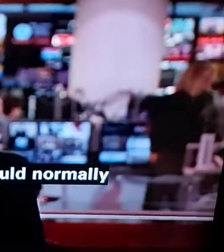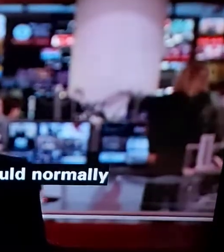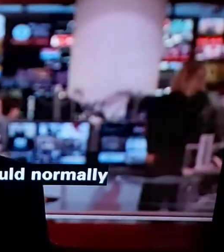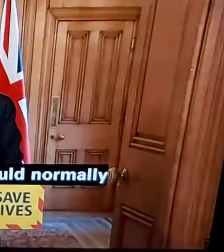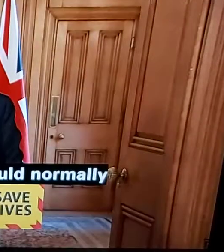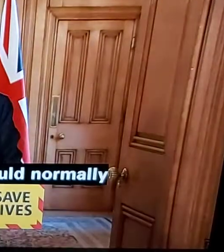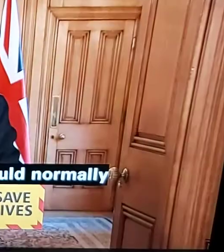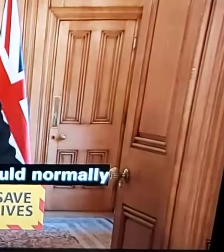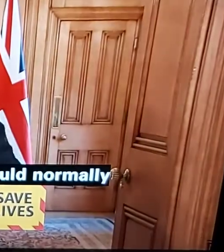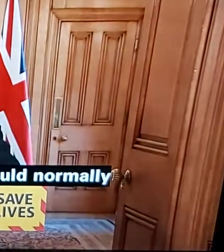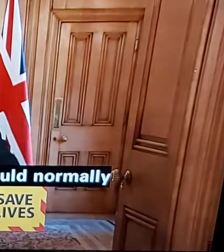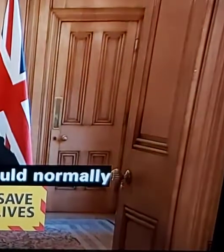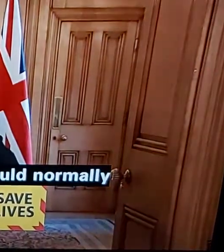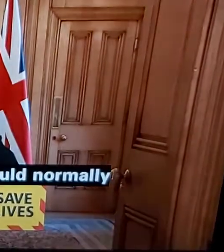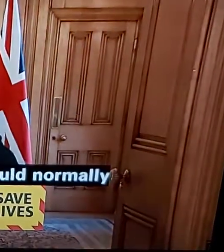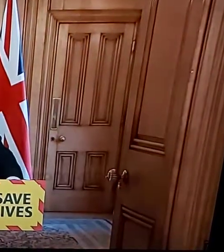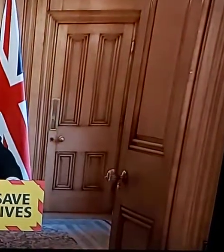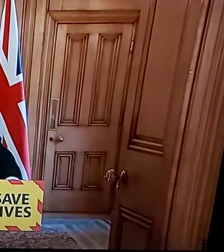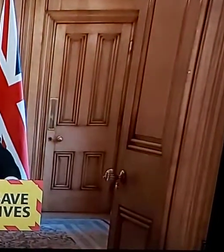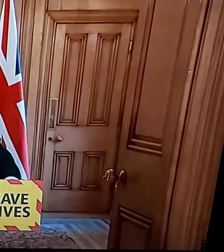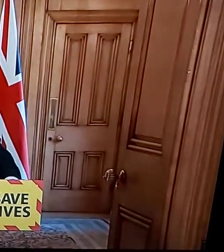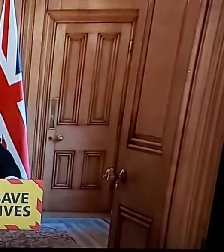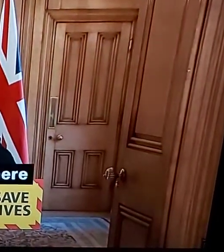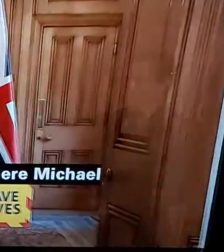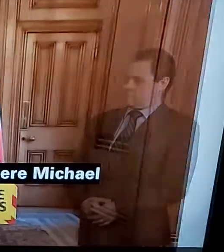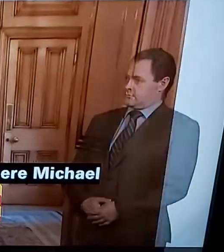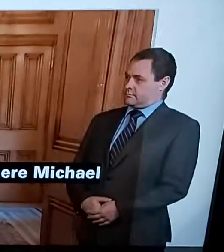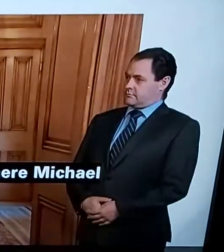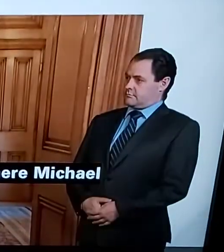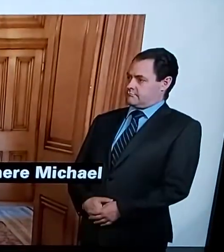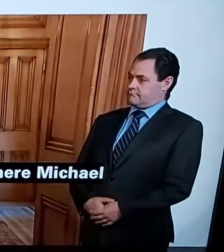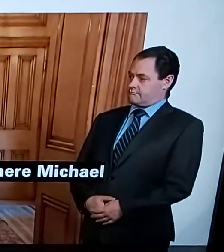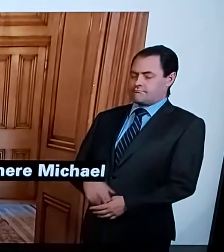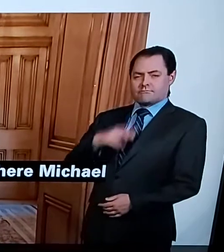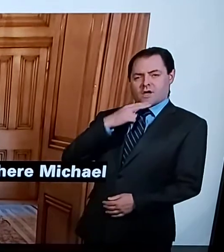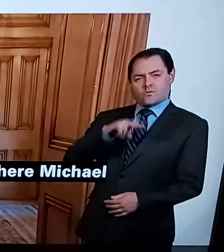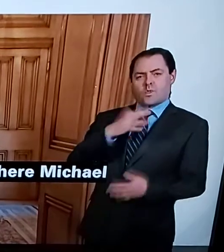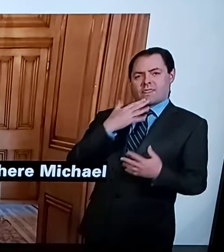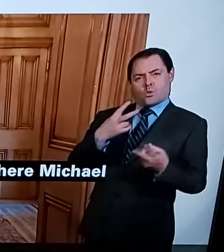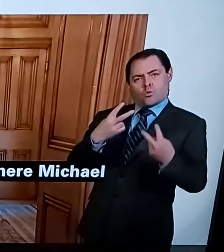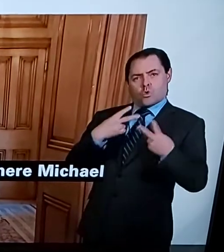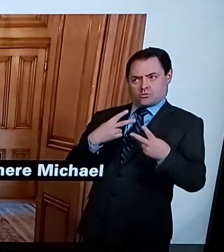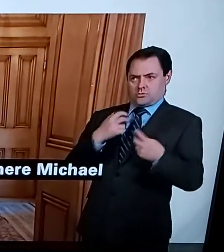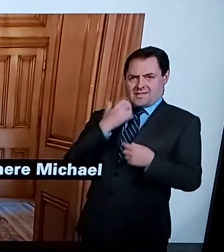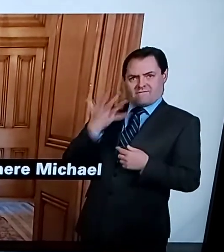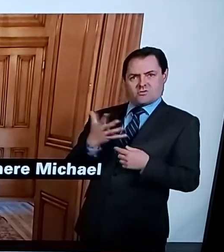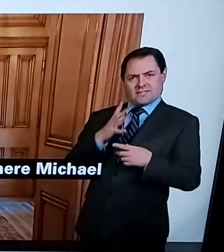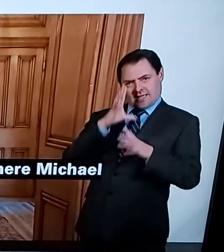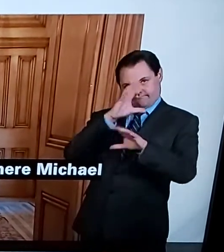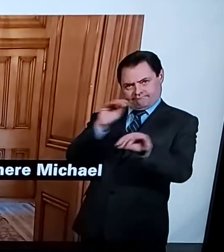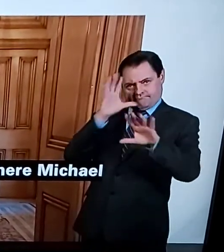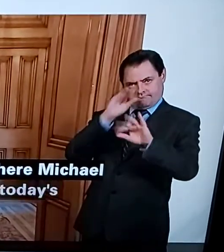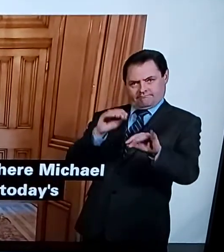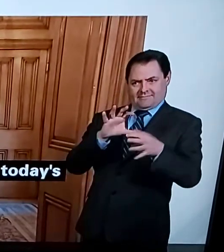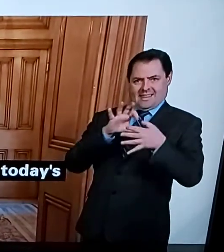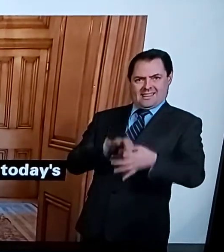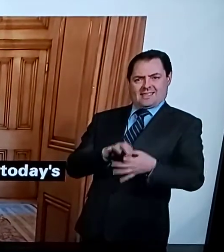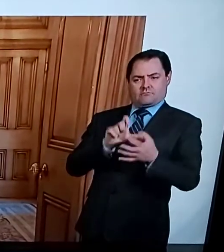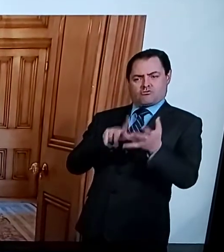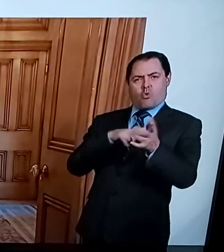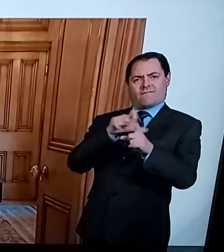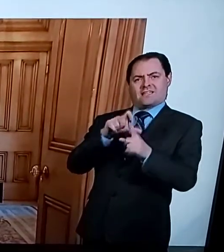train. Good afternoon, and thank you for joining us for our daily briefing in the fight against COVID-19. I'm